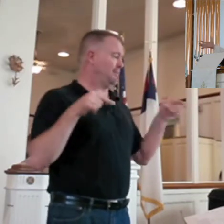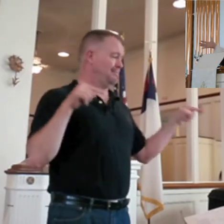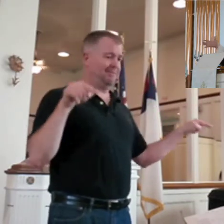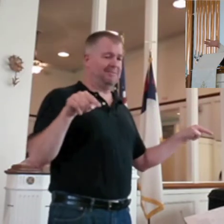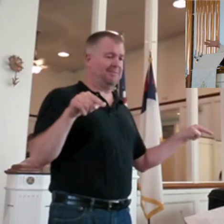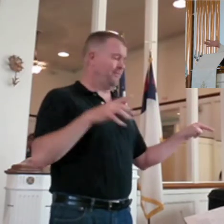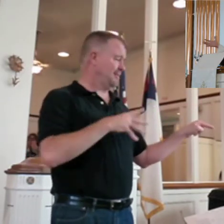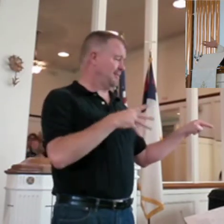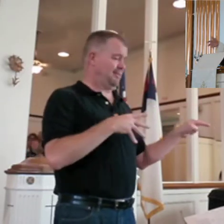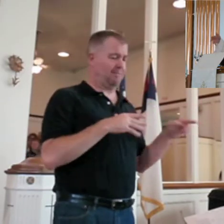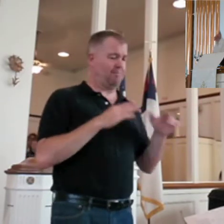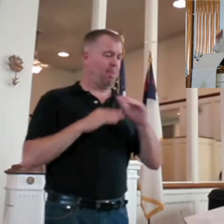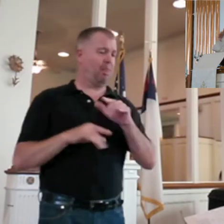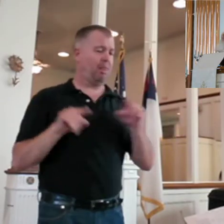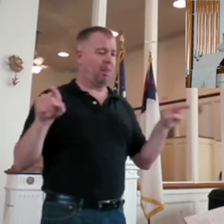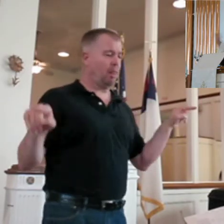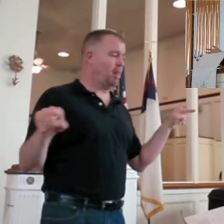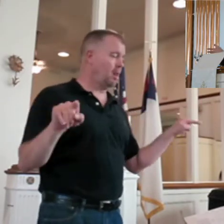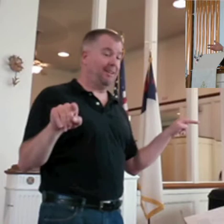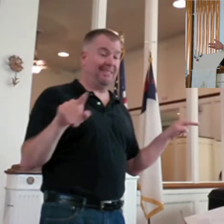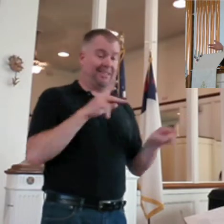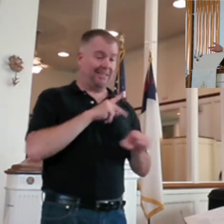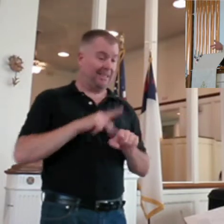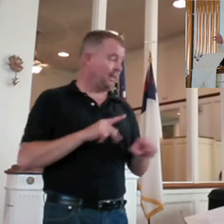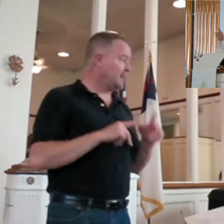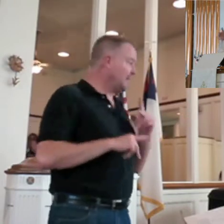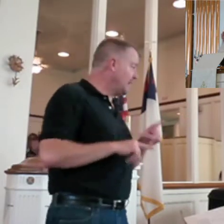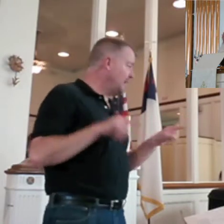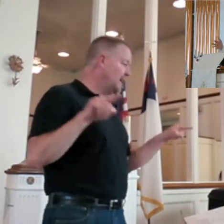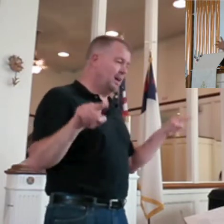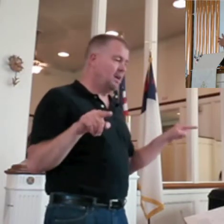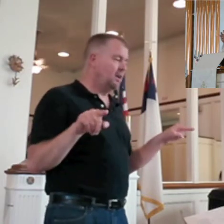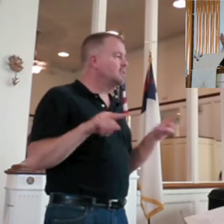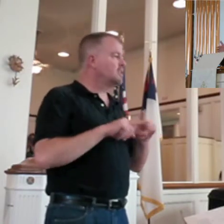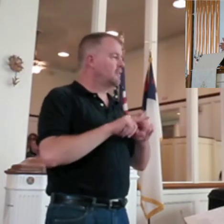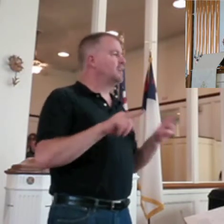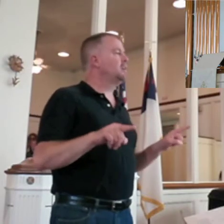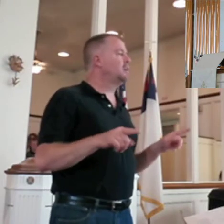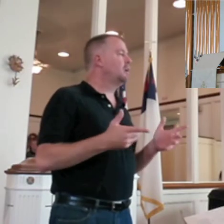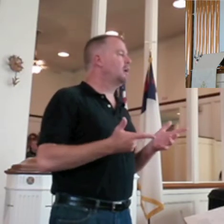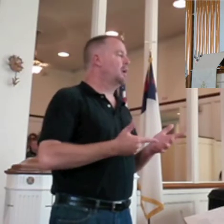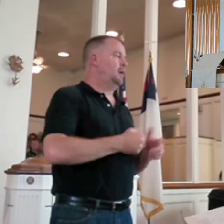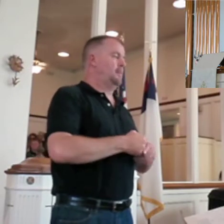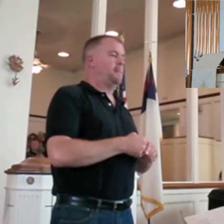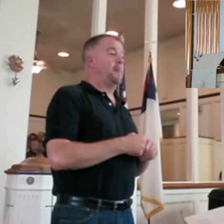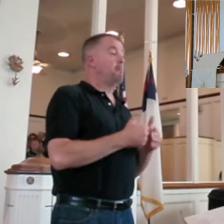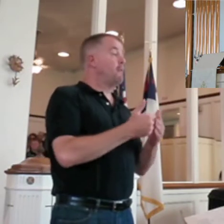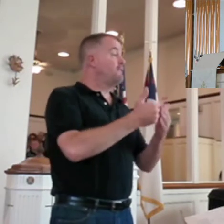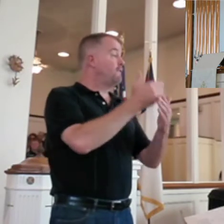it's a tinderbox, because this is when they're celebrating that they used to be under